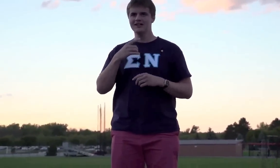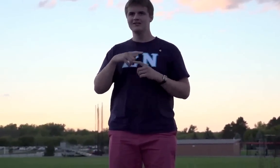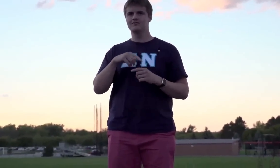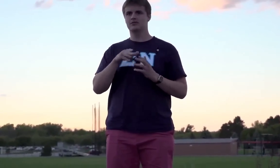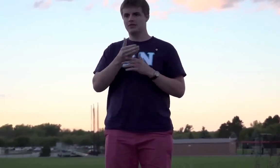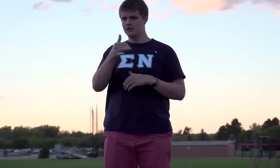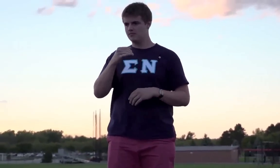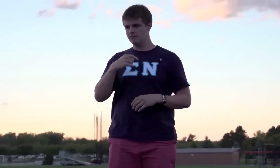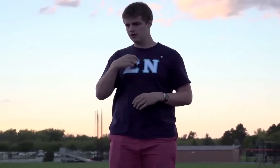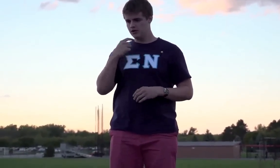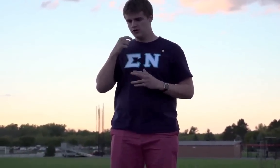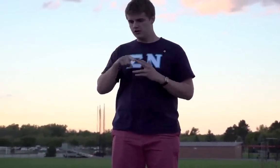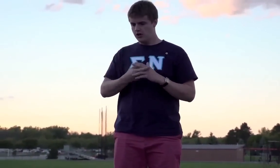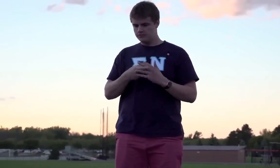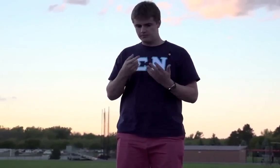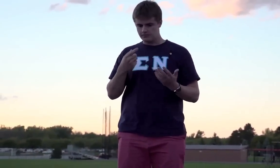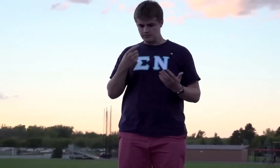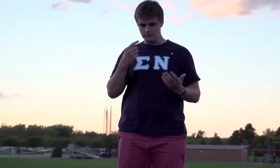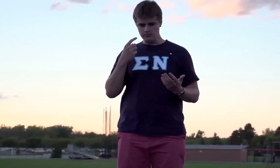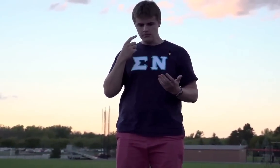it.